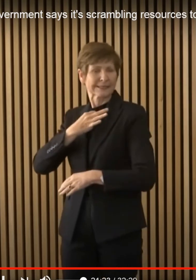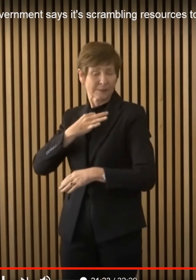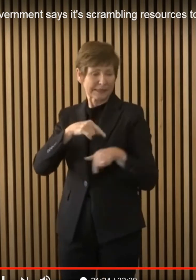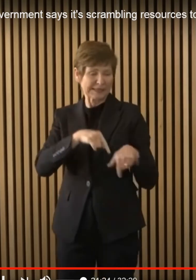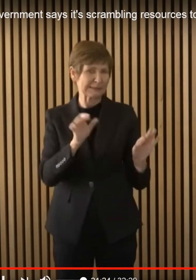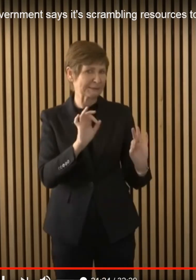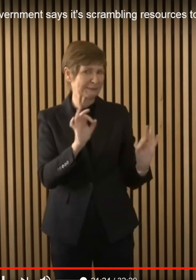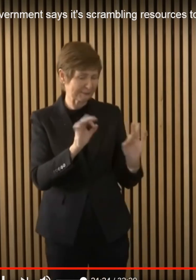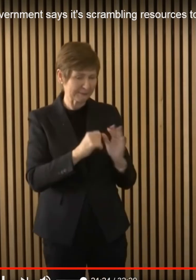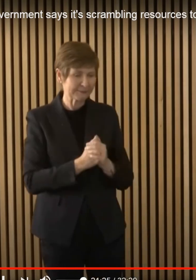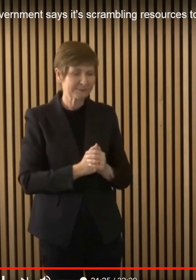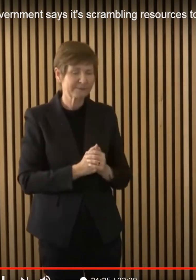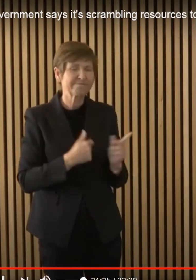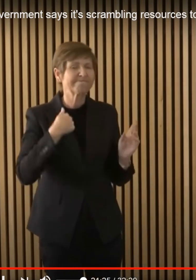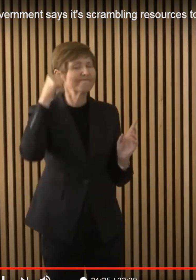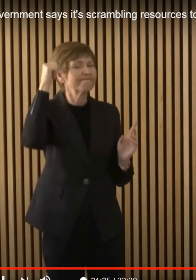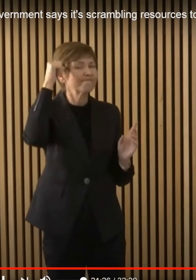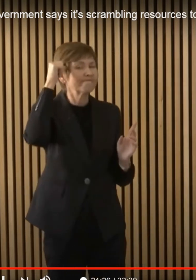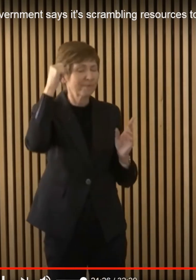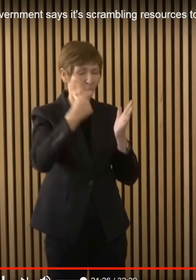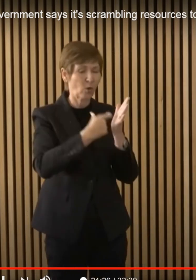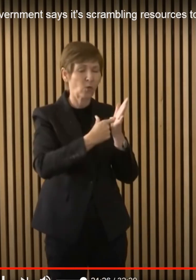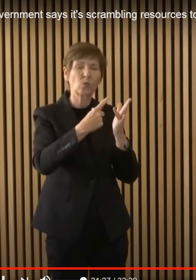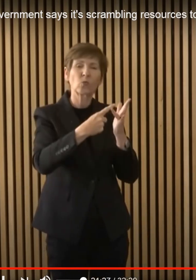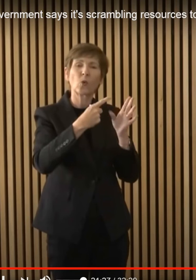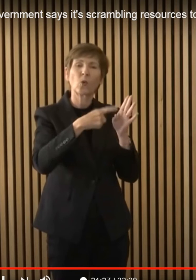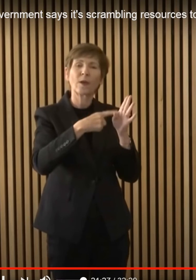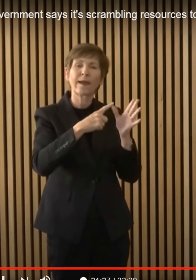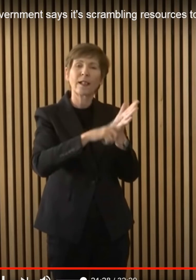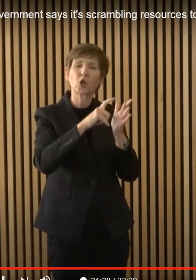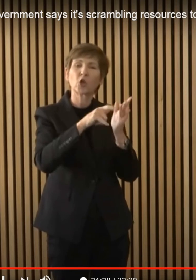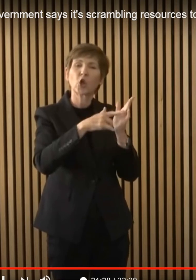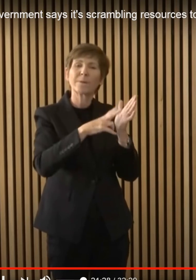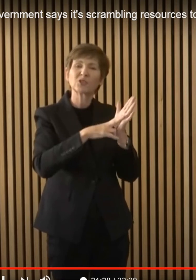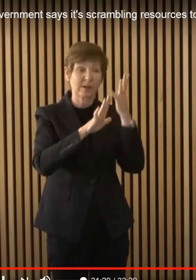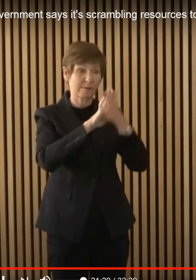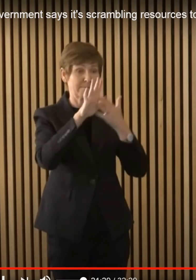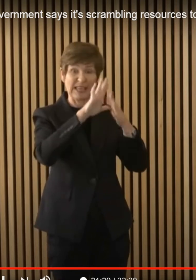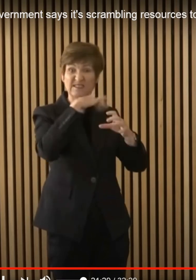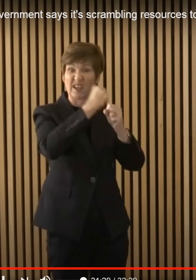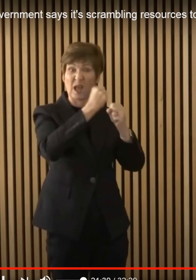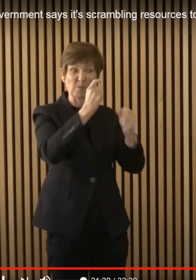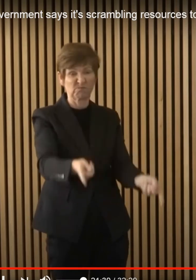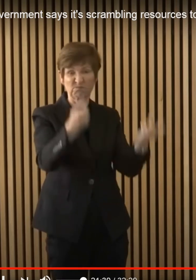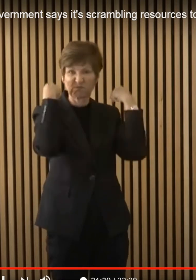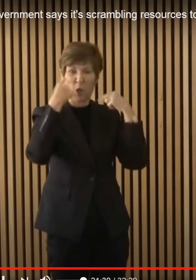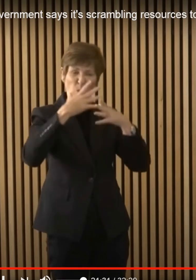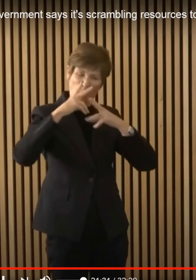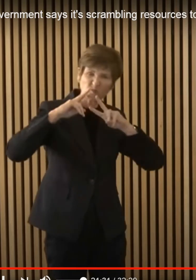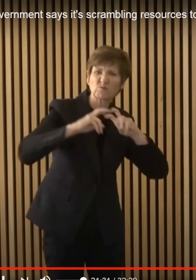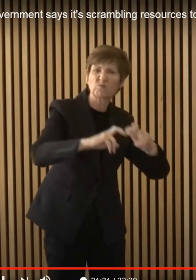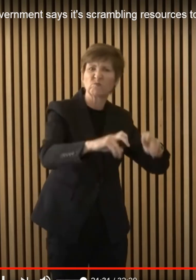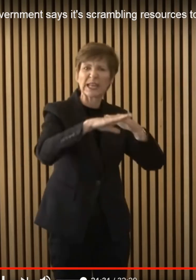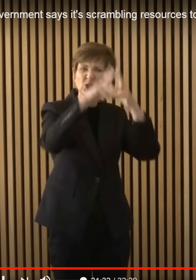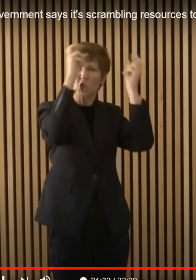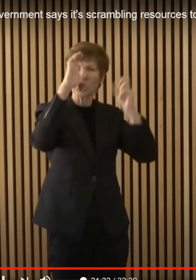on, so I won't preempt that, but we're the ones that called it. We are the ones that called it. But it is very important, I